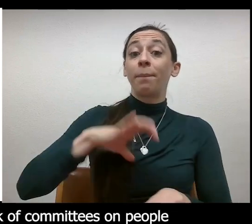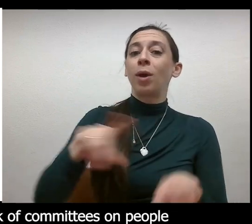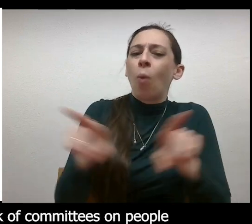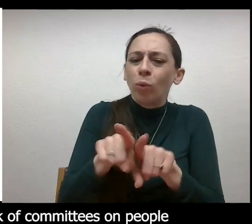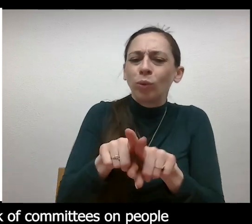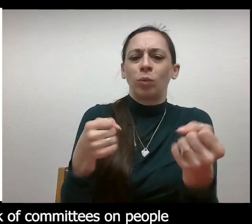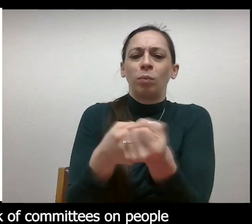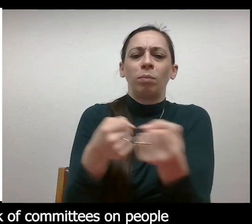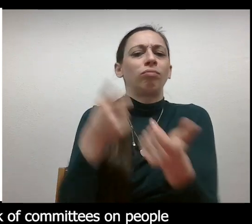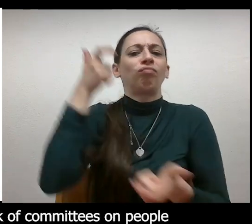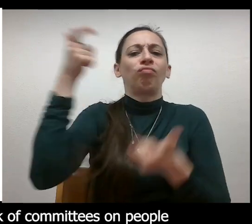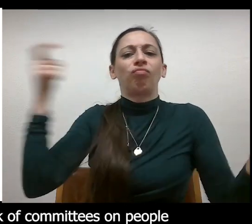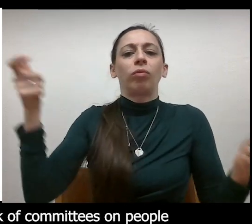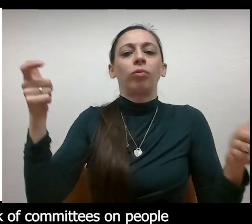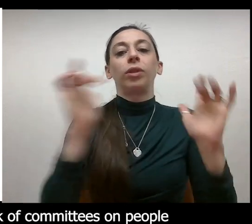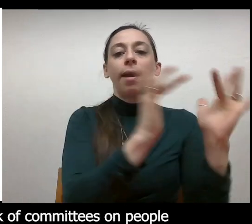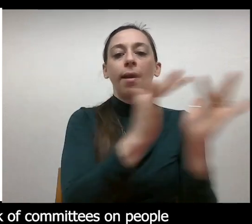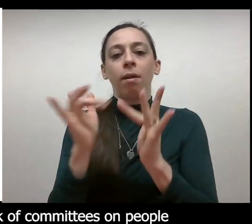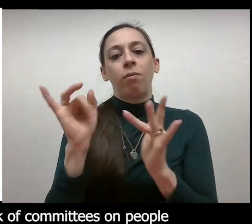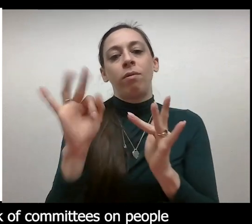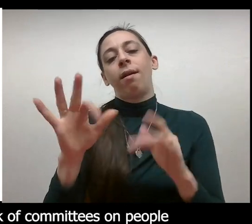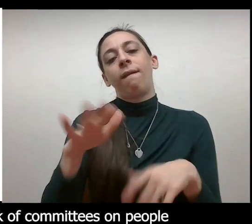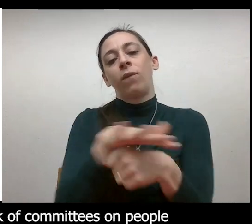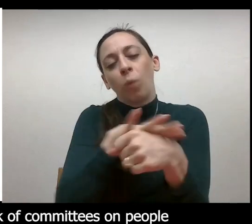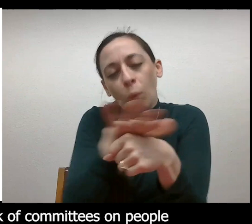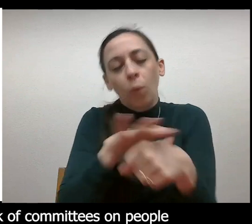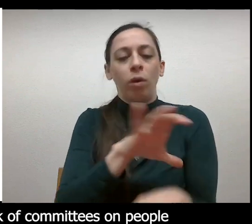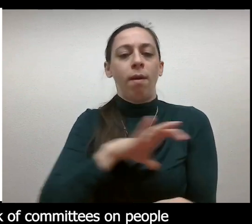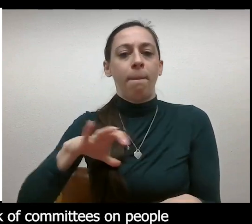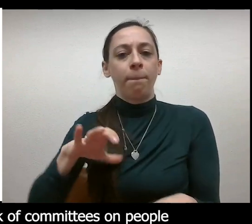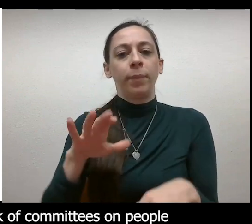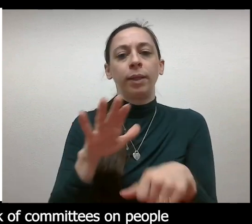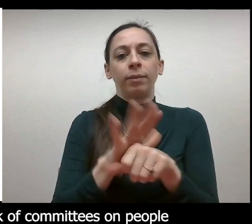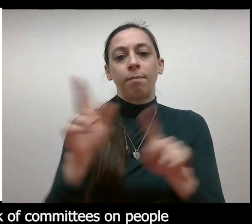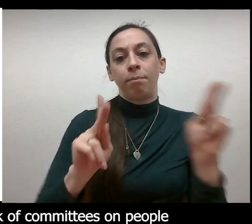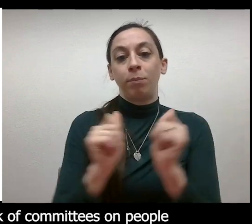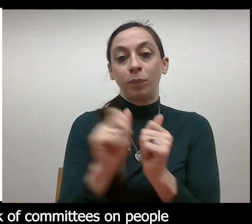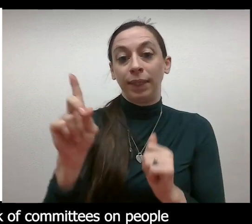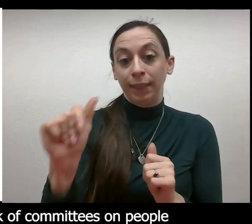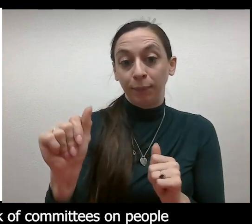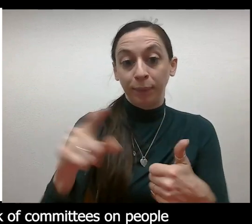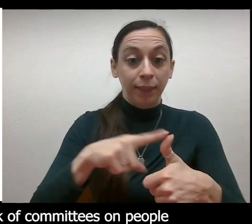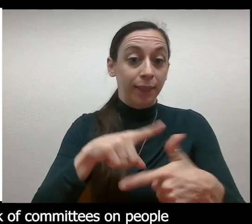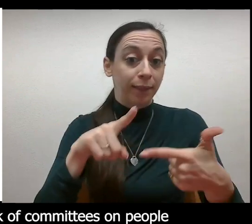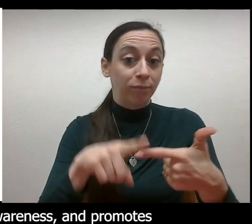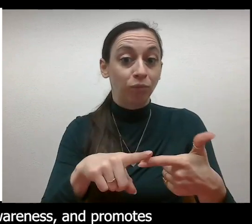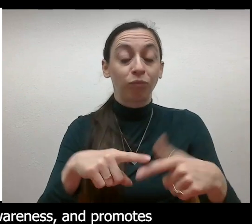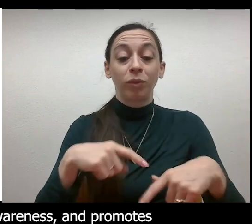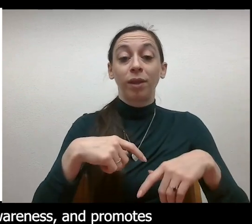The committee also supports a network of committees on people with disabilities.